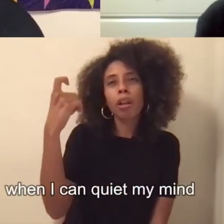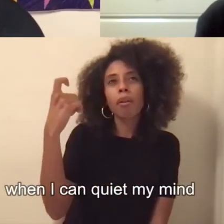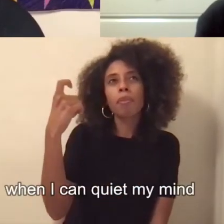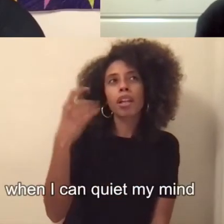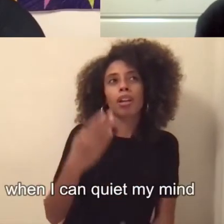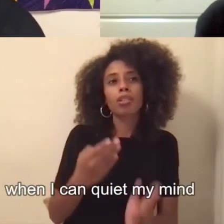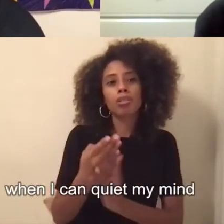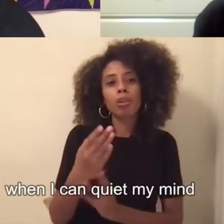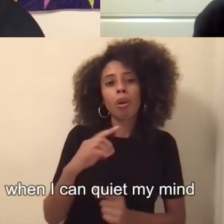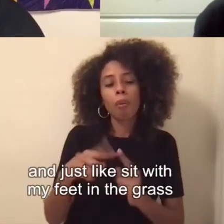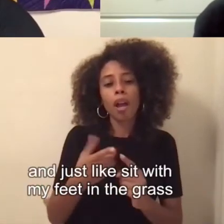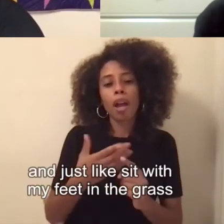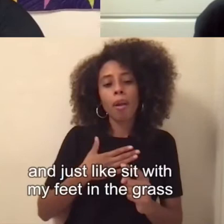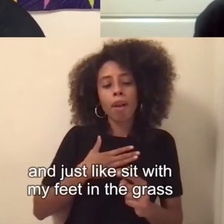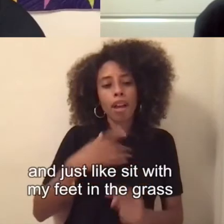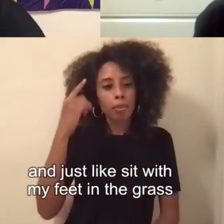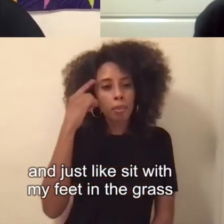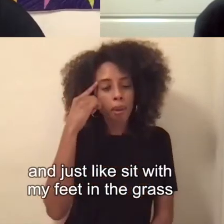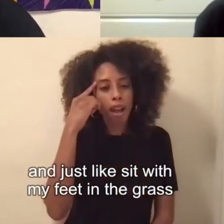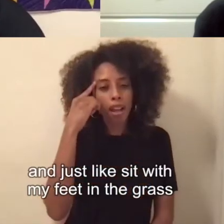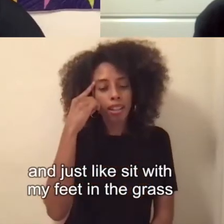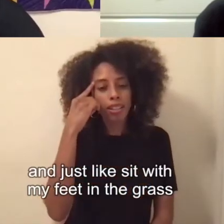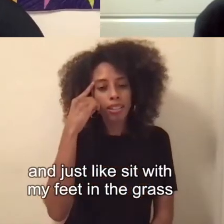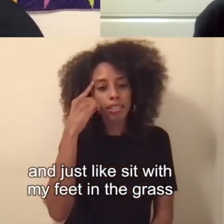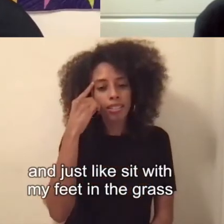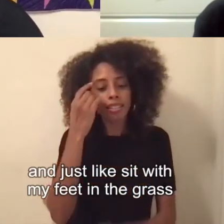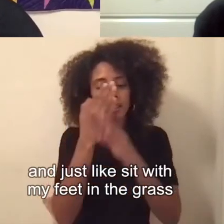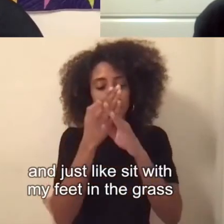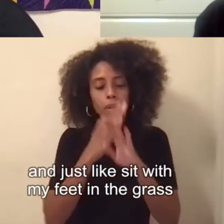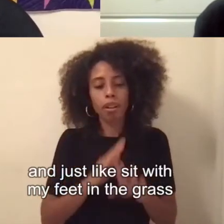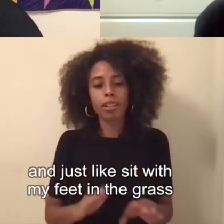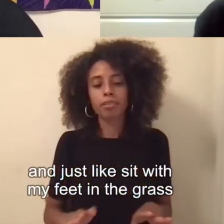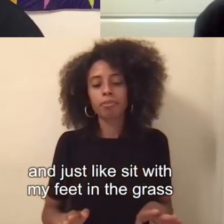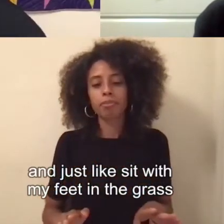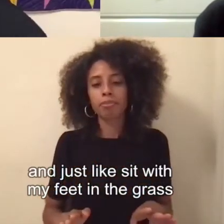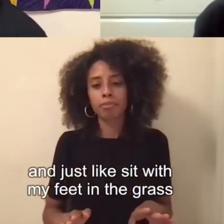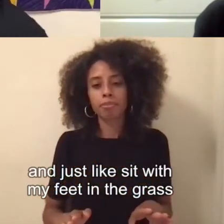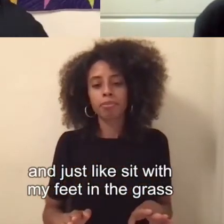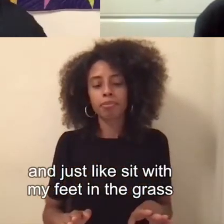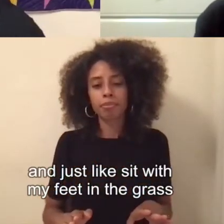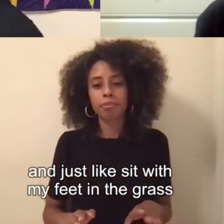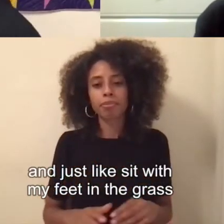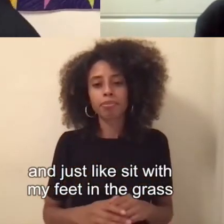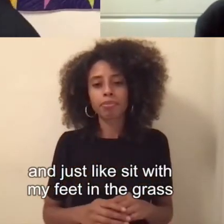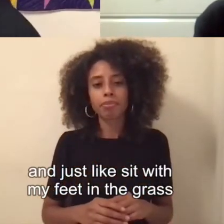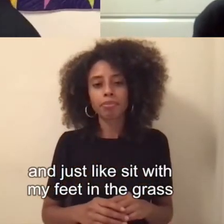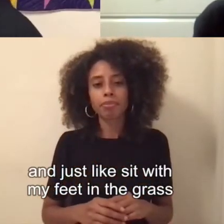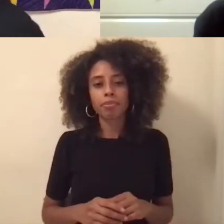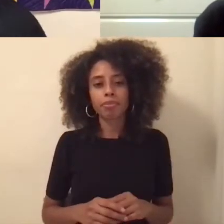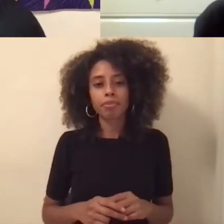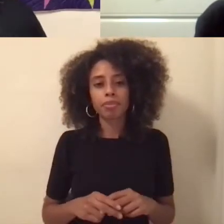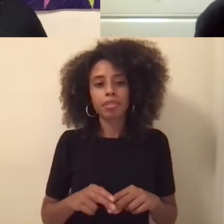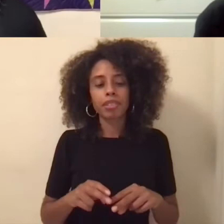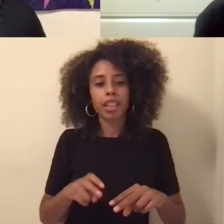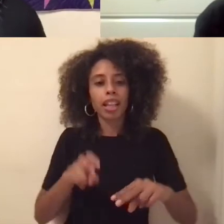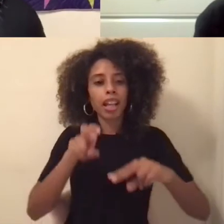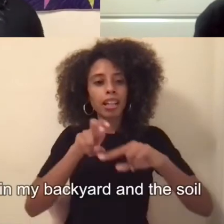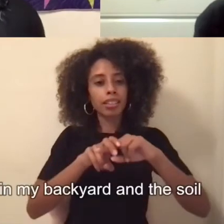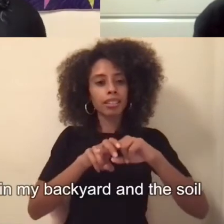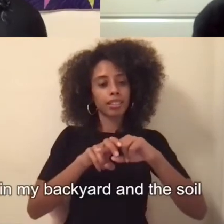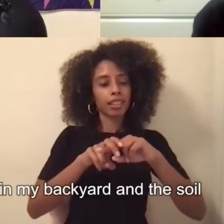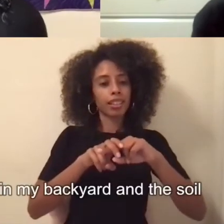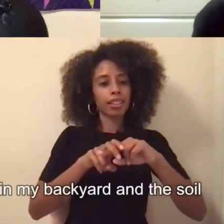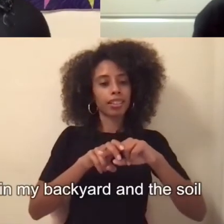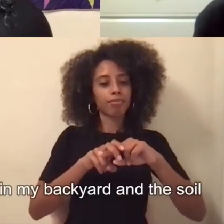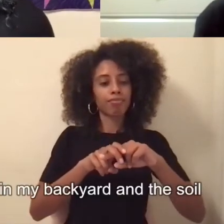my mind and just like sit with my feet in the grass of